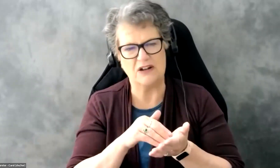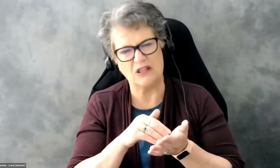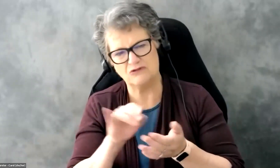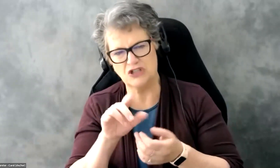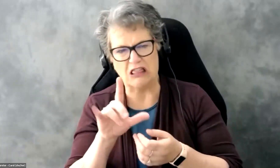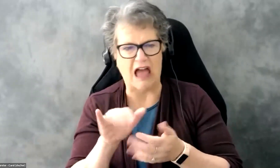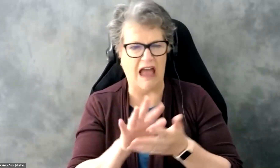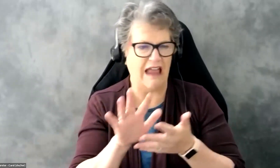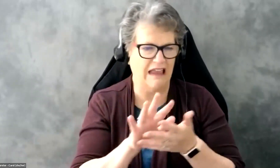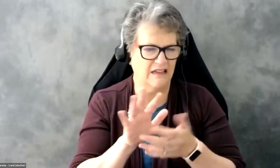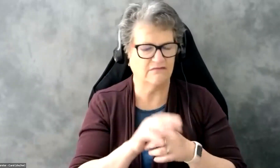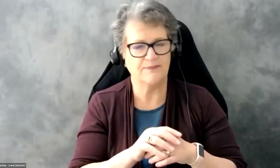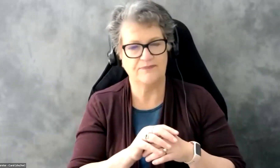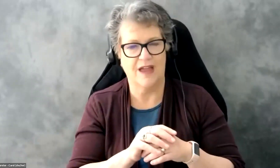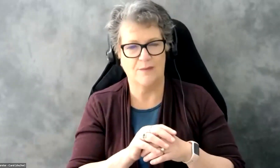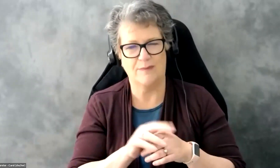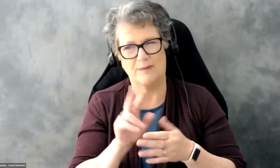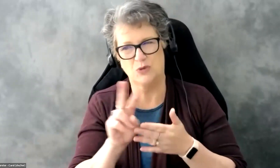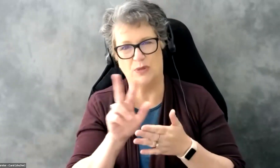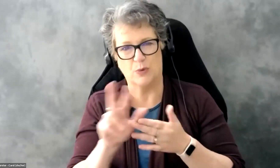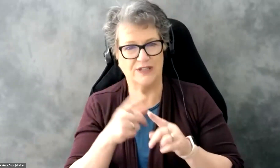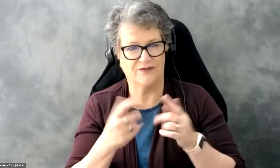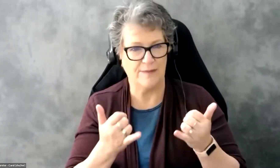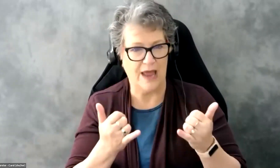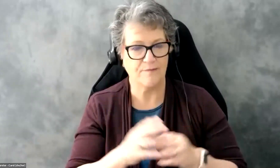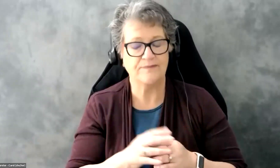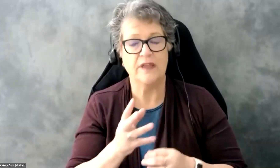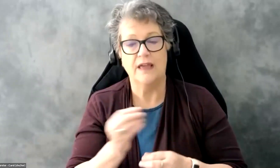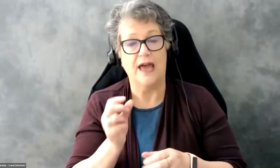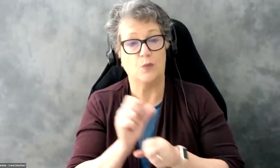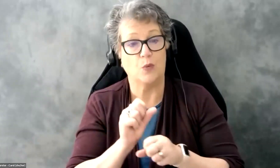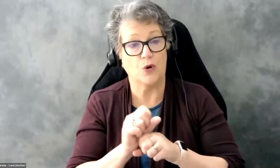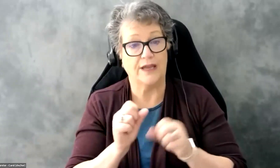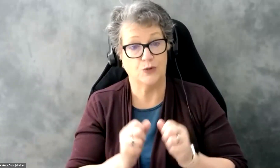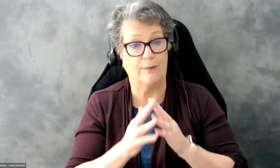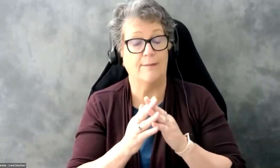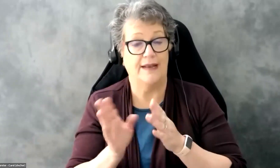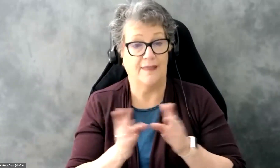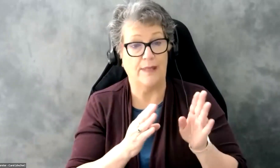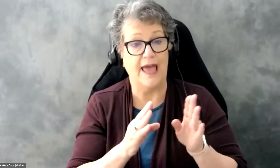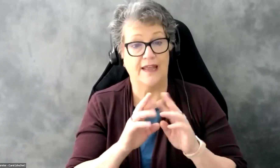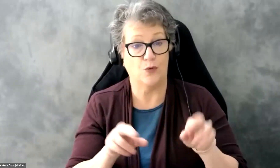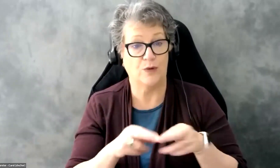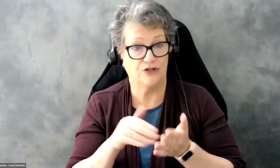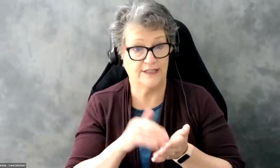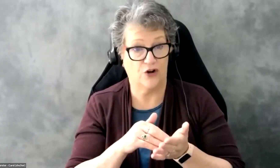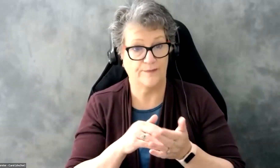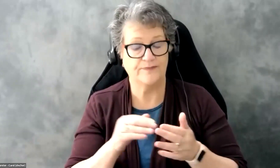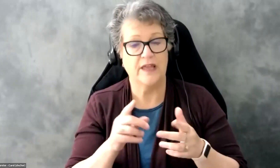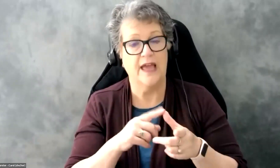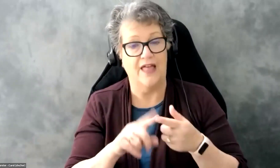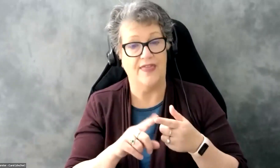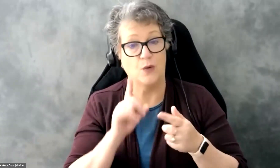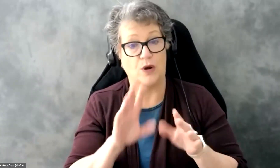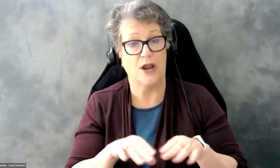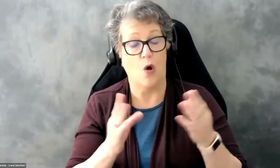mid-July. So probably like another 2 or 3 weeks from now. We're working on the implementation plan at the regional center, and then we're going to